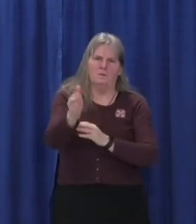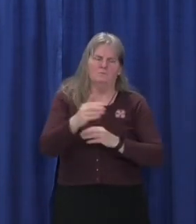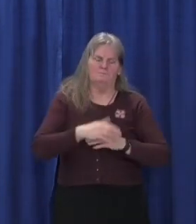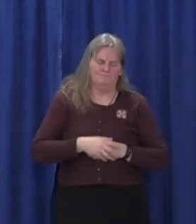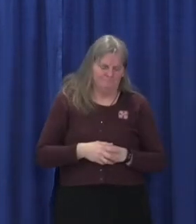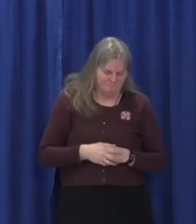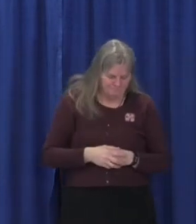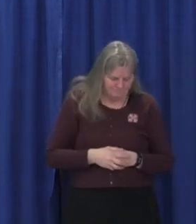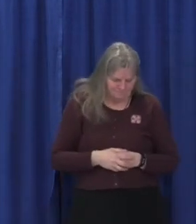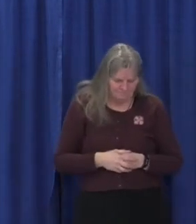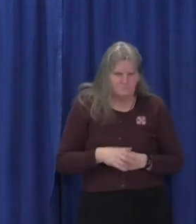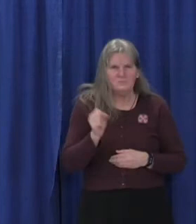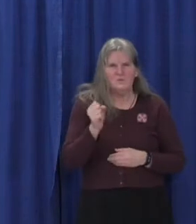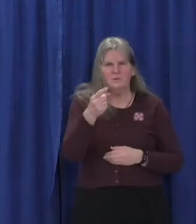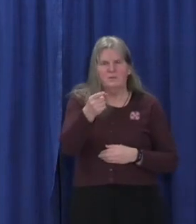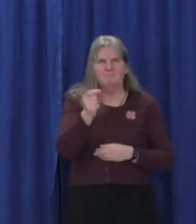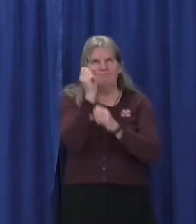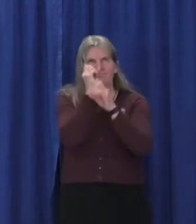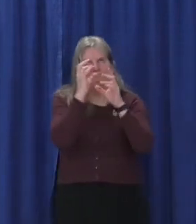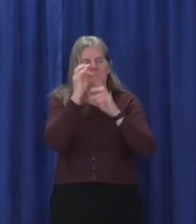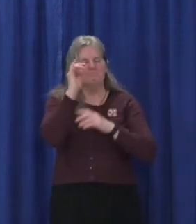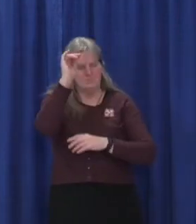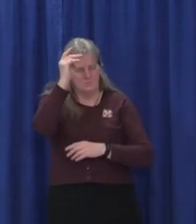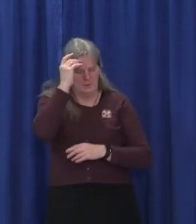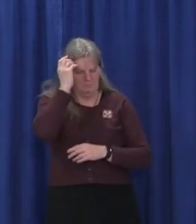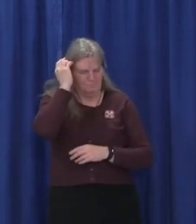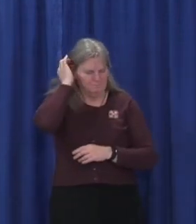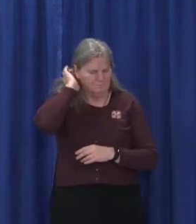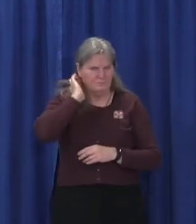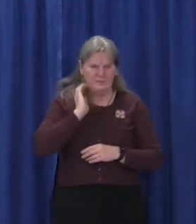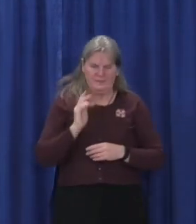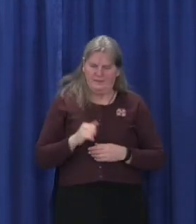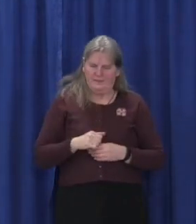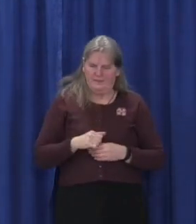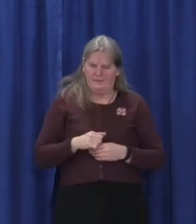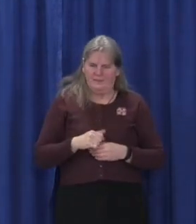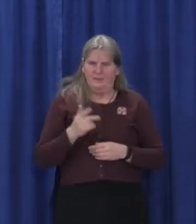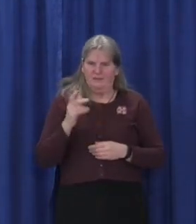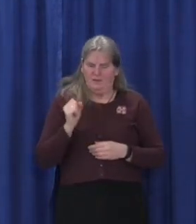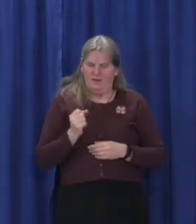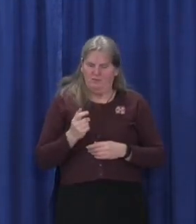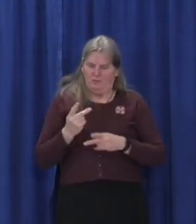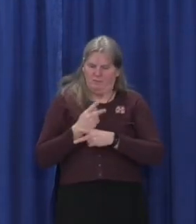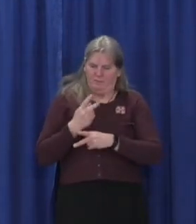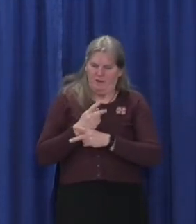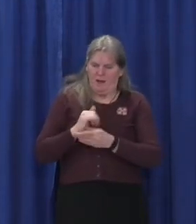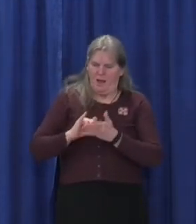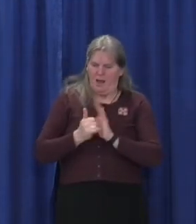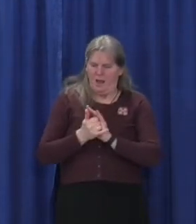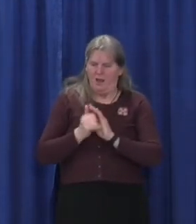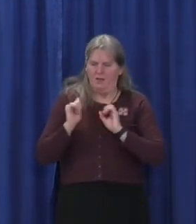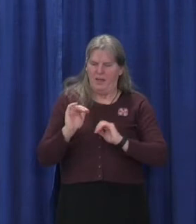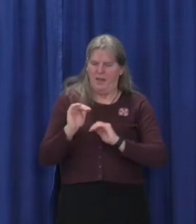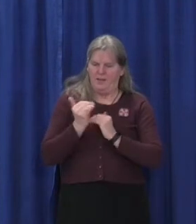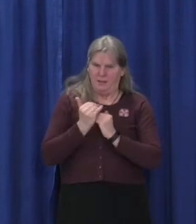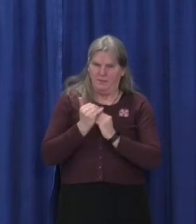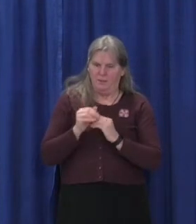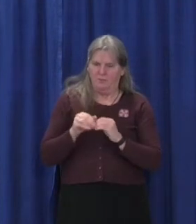So when we think about this, what we want to do is turn down the heat to limit the